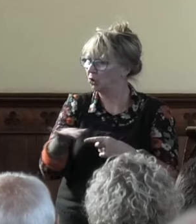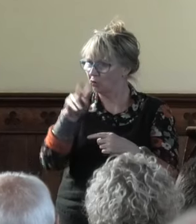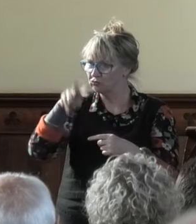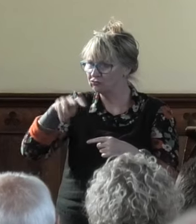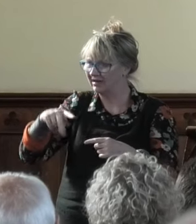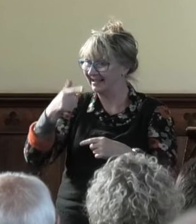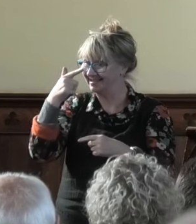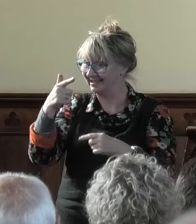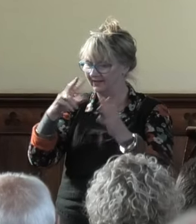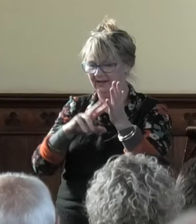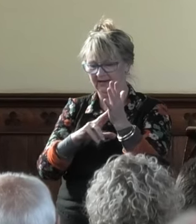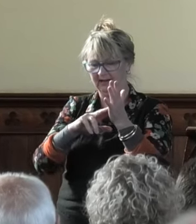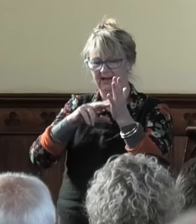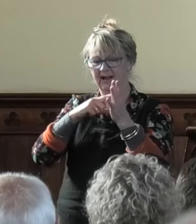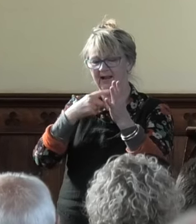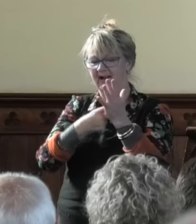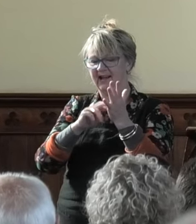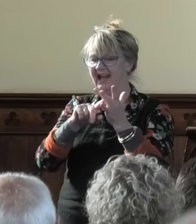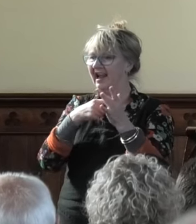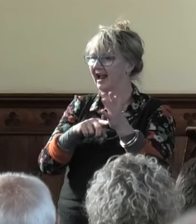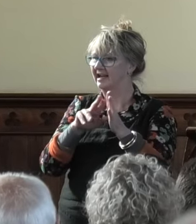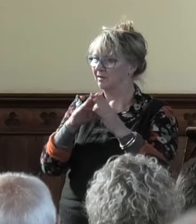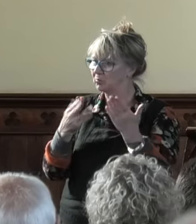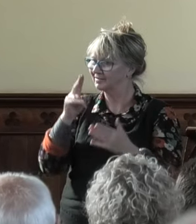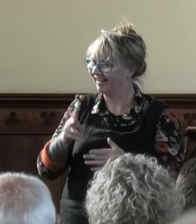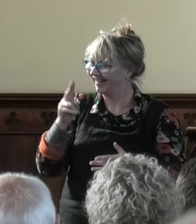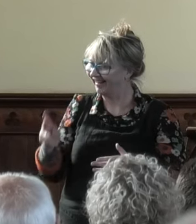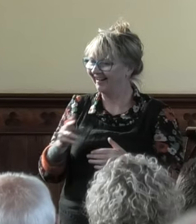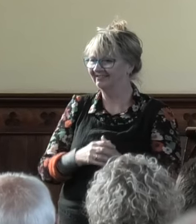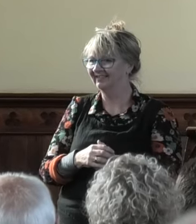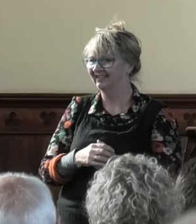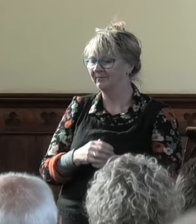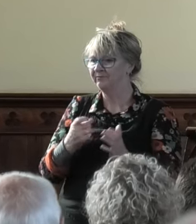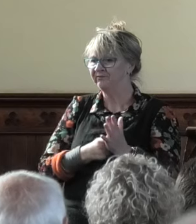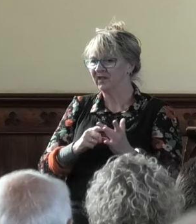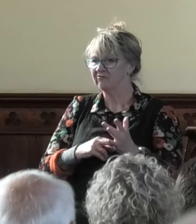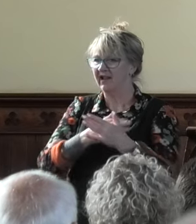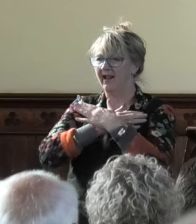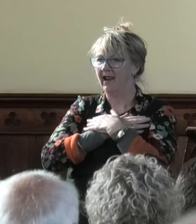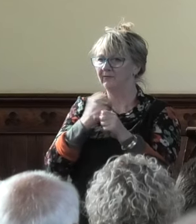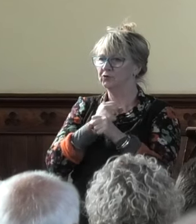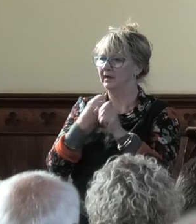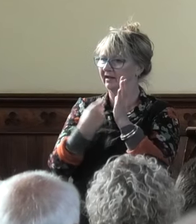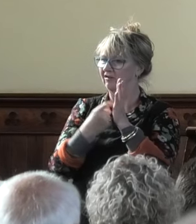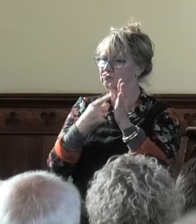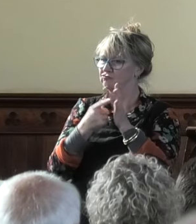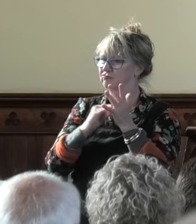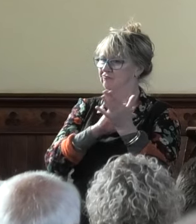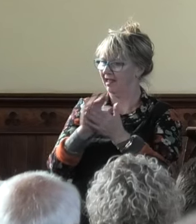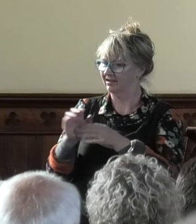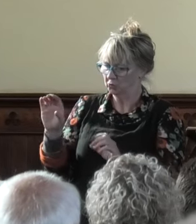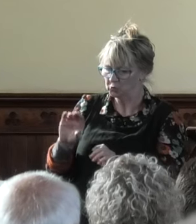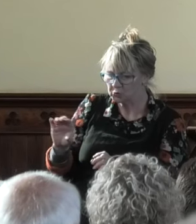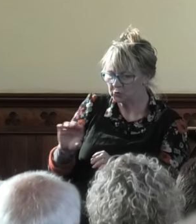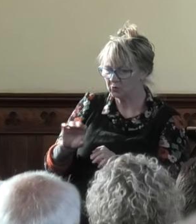again herself. They remain a special favourite. Rin also loved to make relishes, pickles and sauces from their